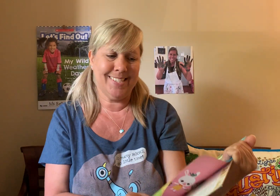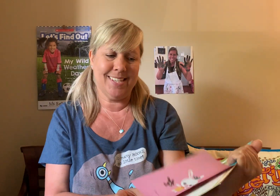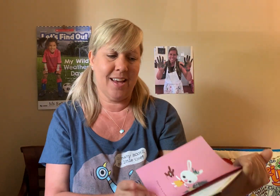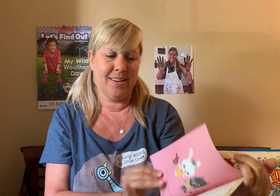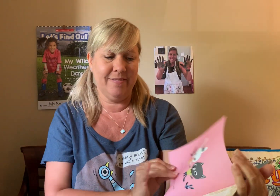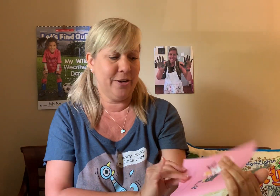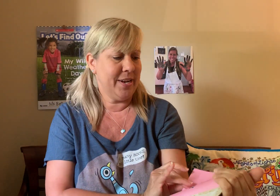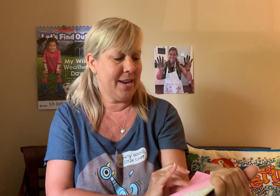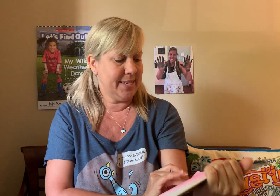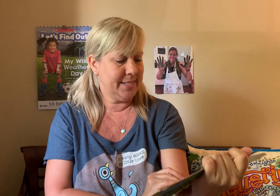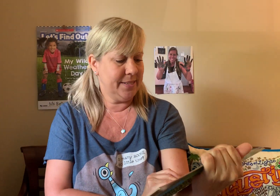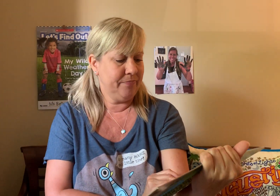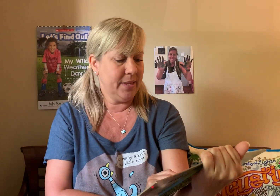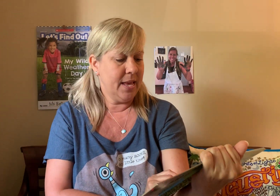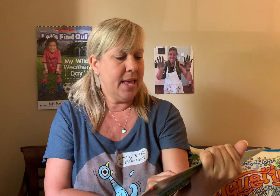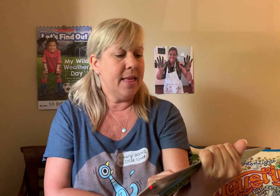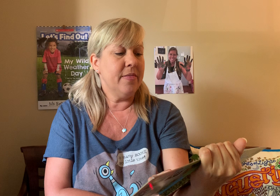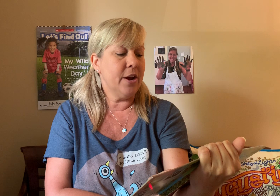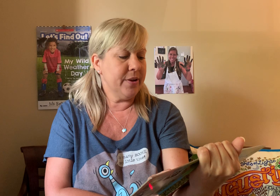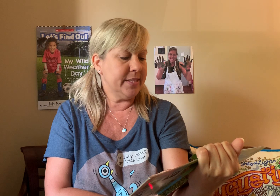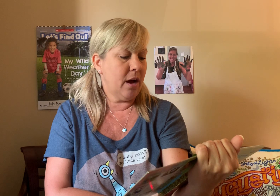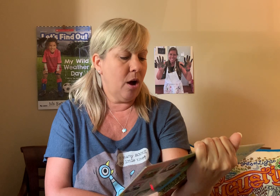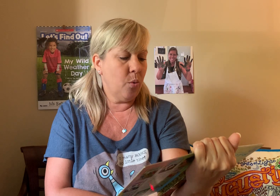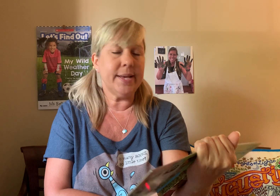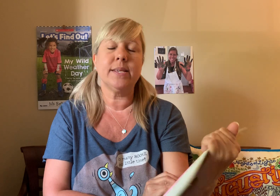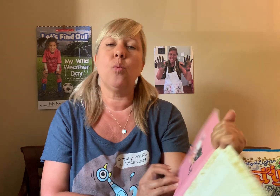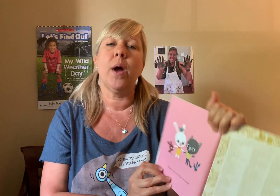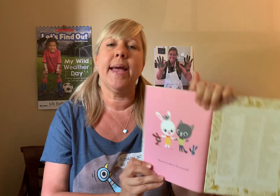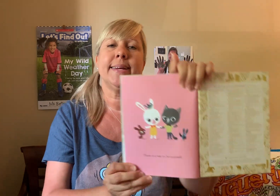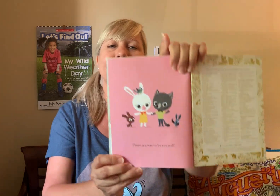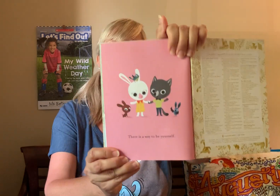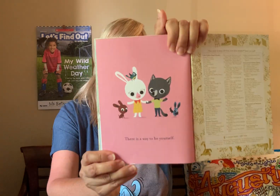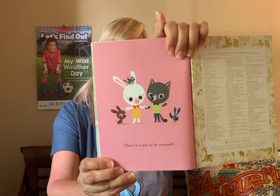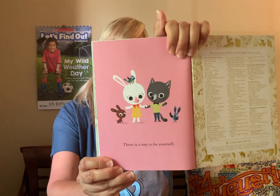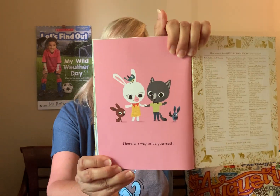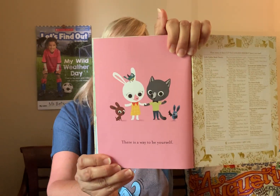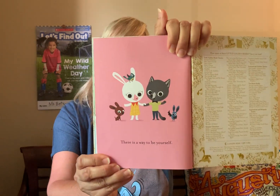It's not very nice. There is always a way to be yourself.